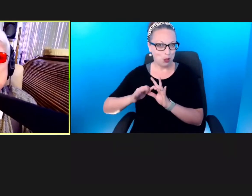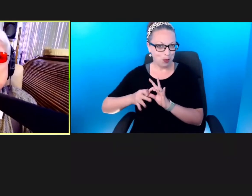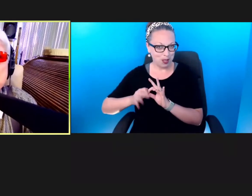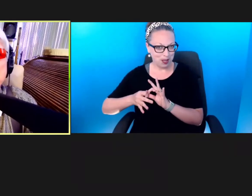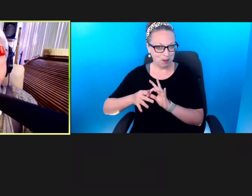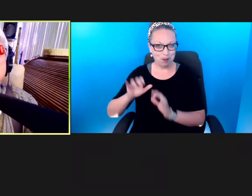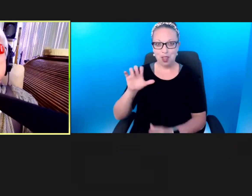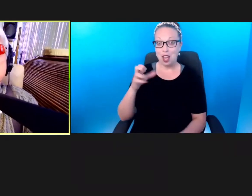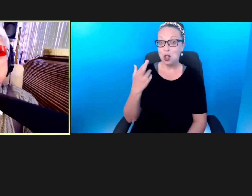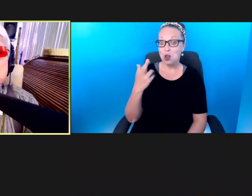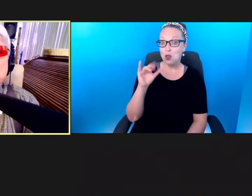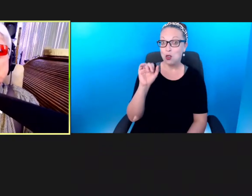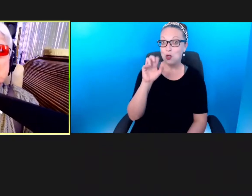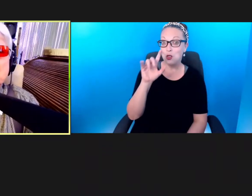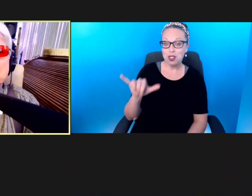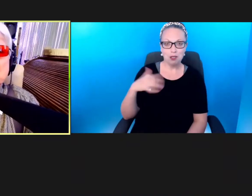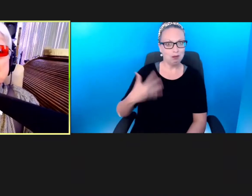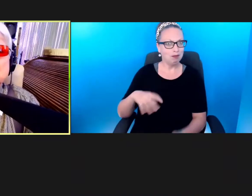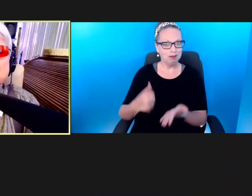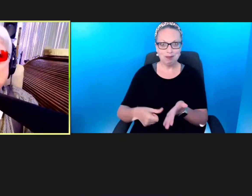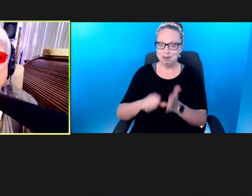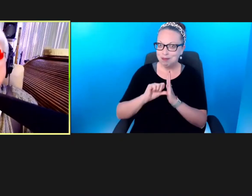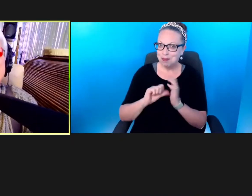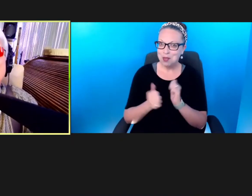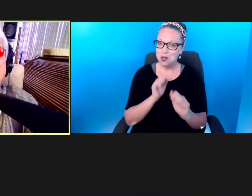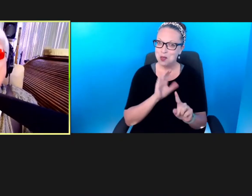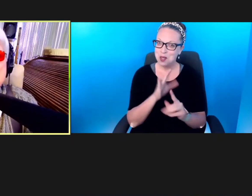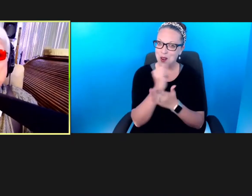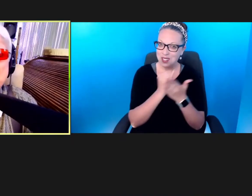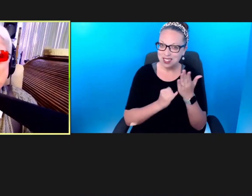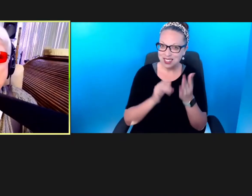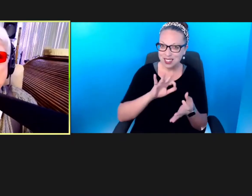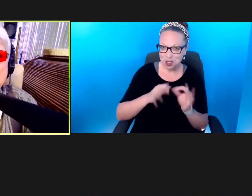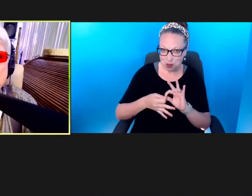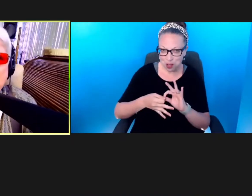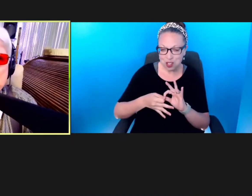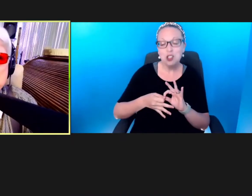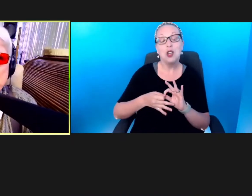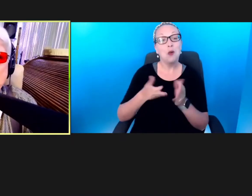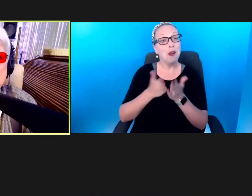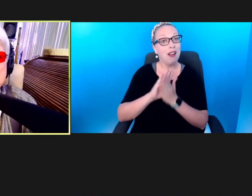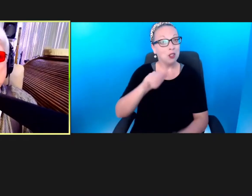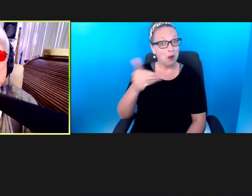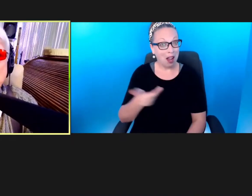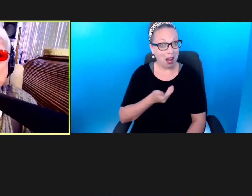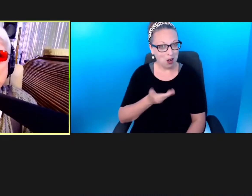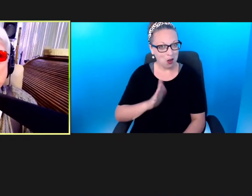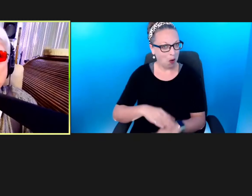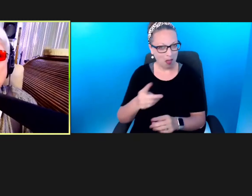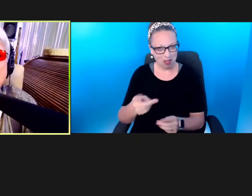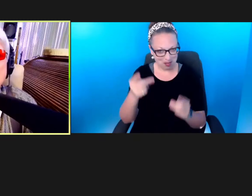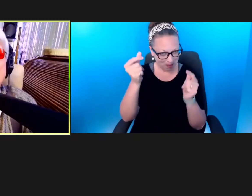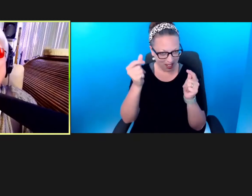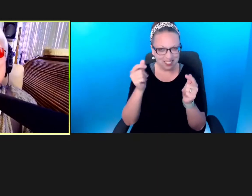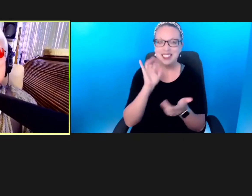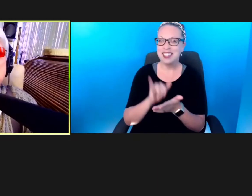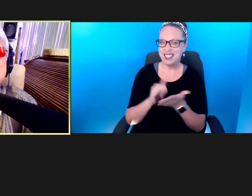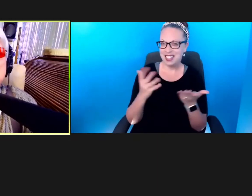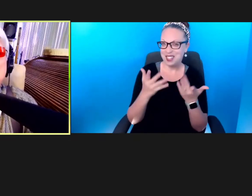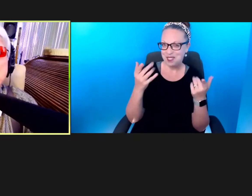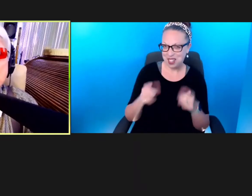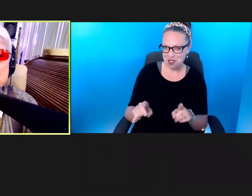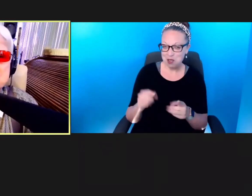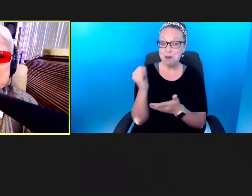impressed with her artistic interpretation that we asked if we could hire her on the spot, which is what we did.